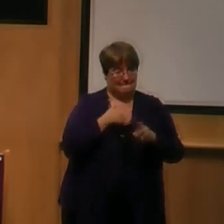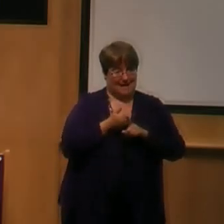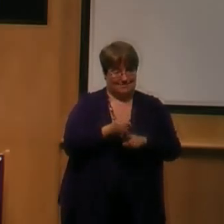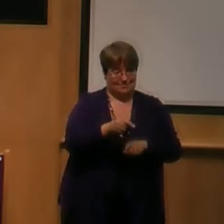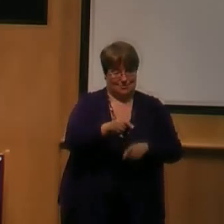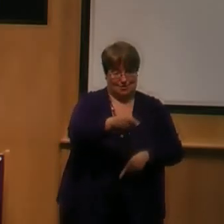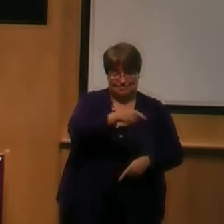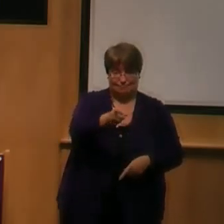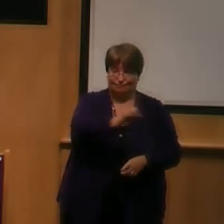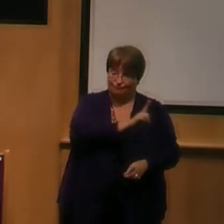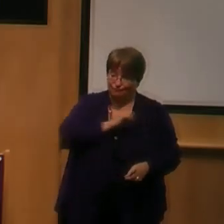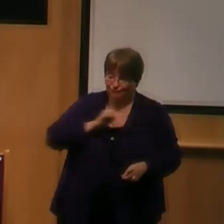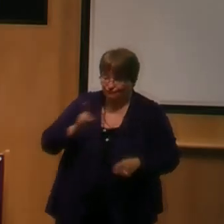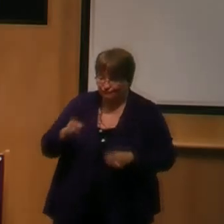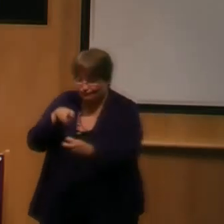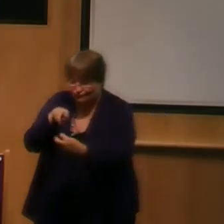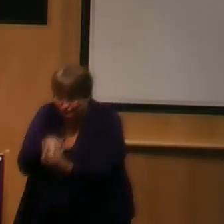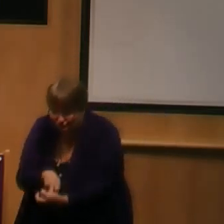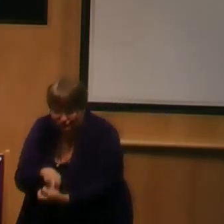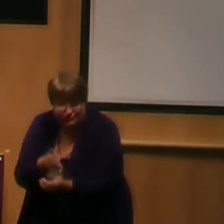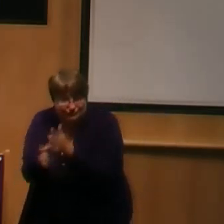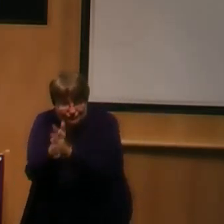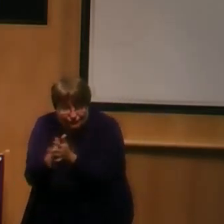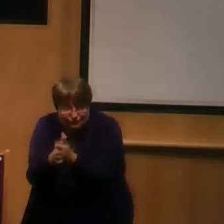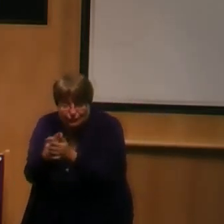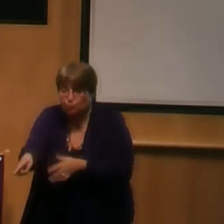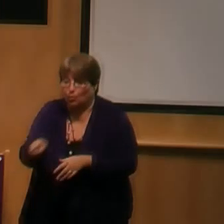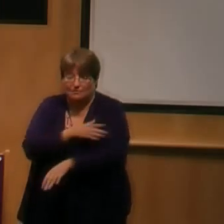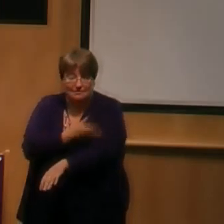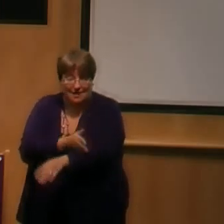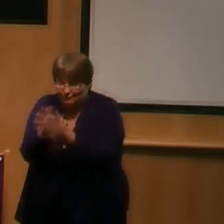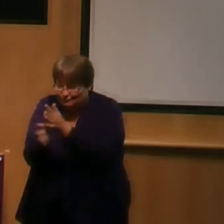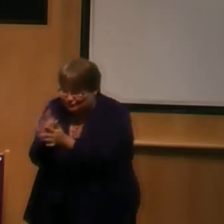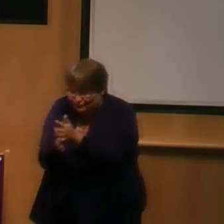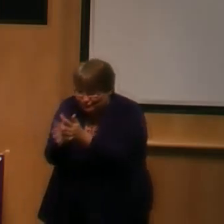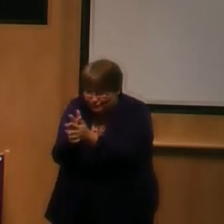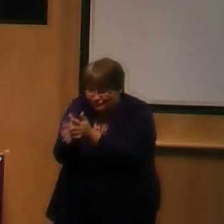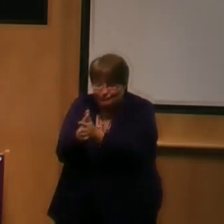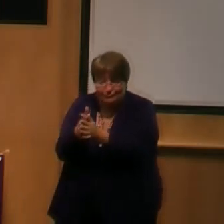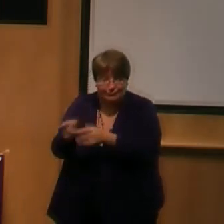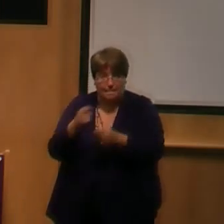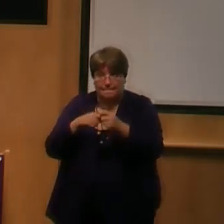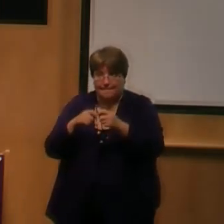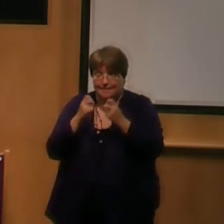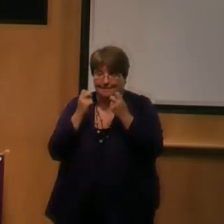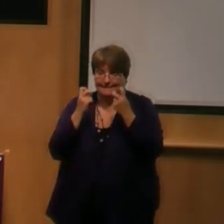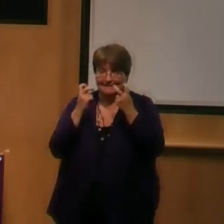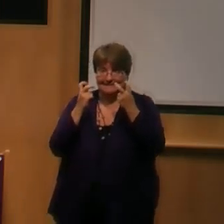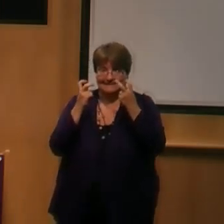So, while I was chatting to her, one of the mentors was working on sign. I was talking sign word to my child, and he